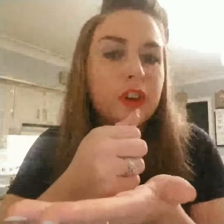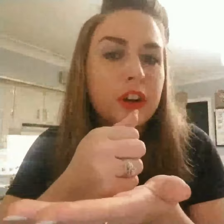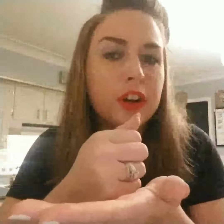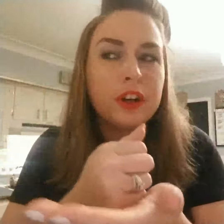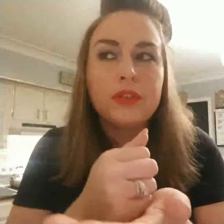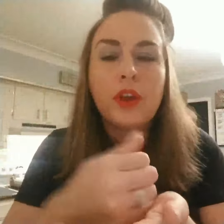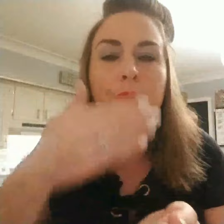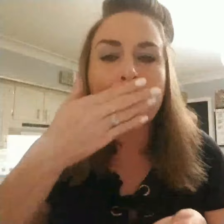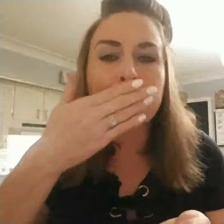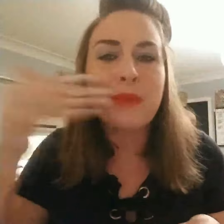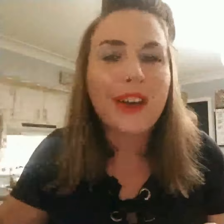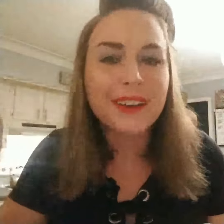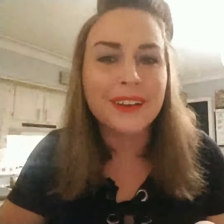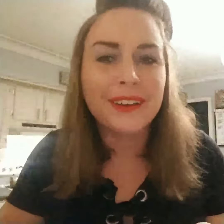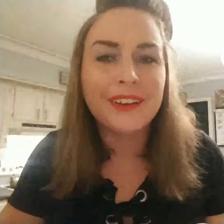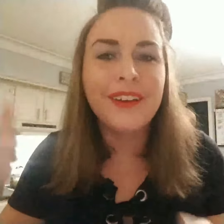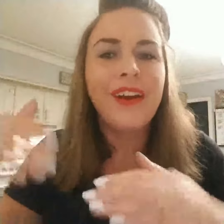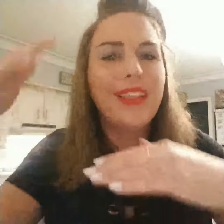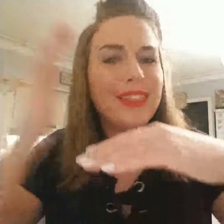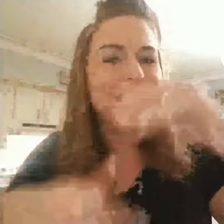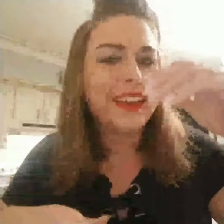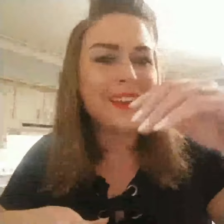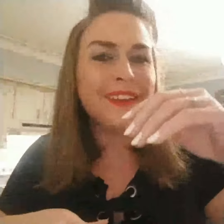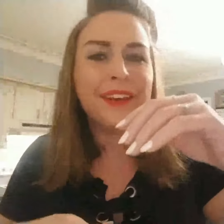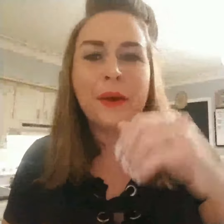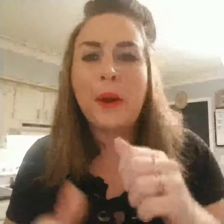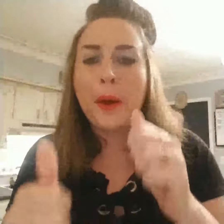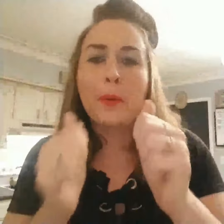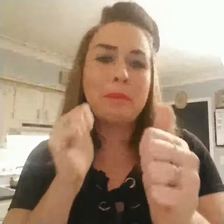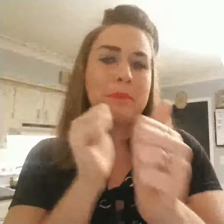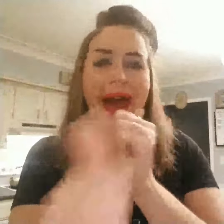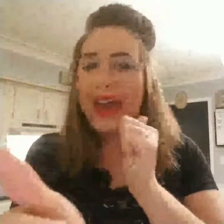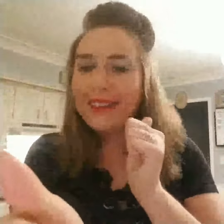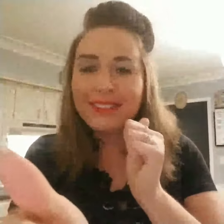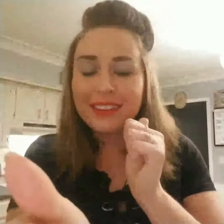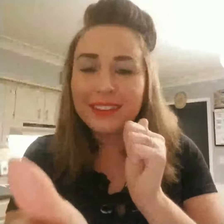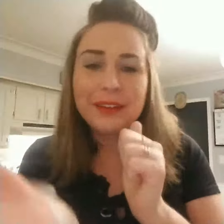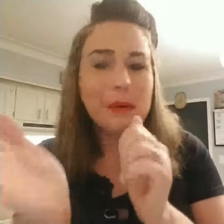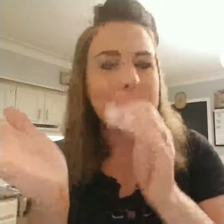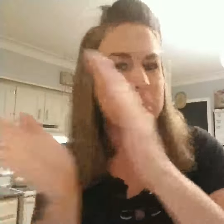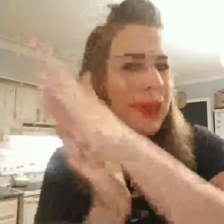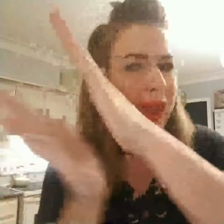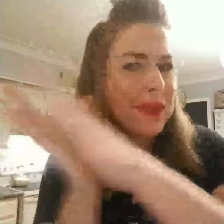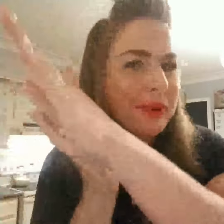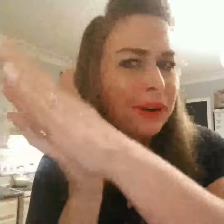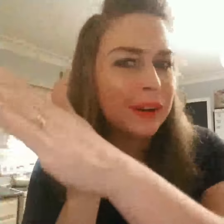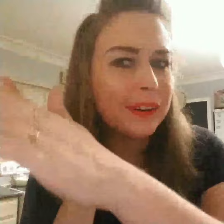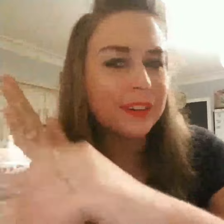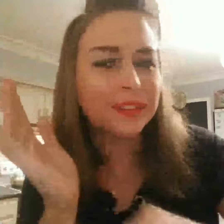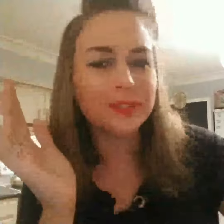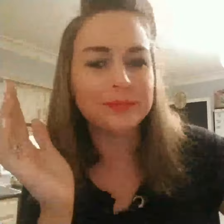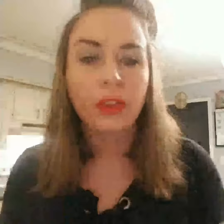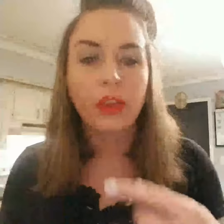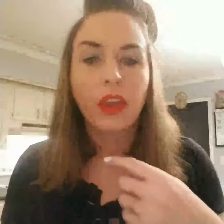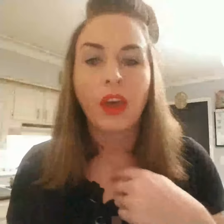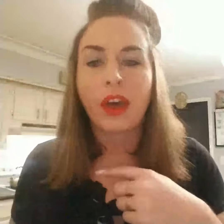better than passing paper I